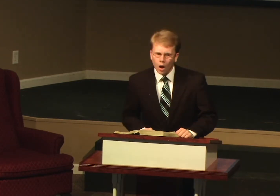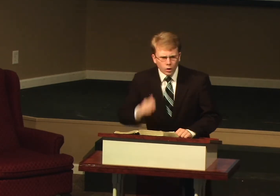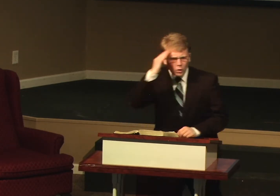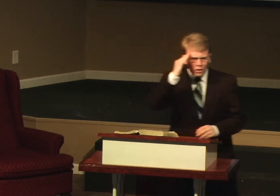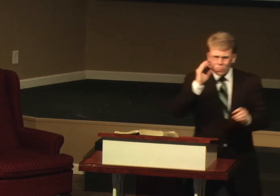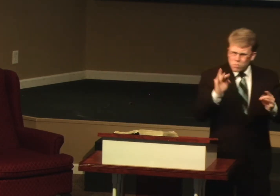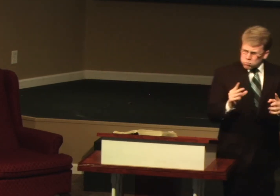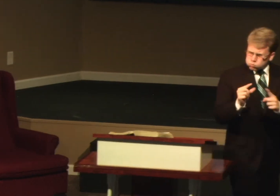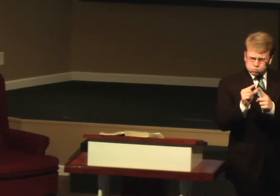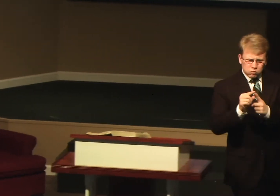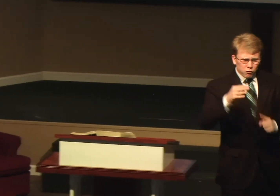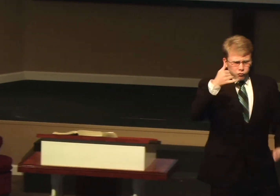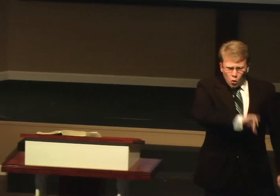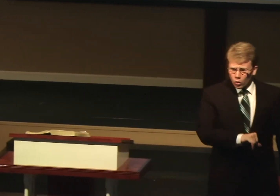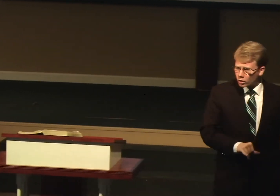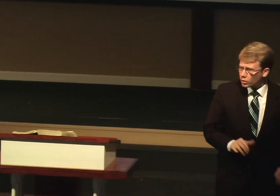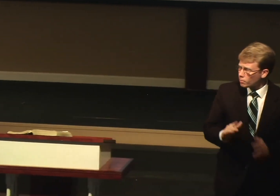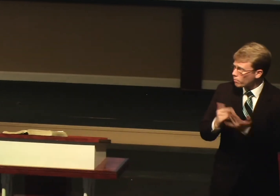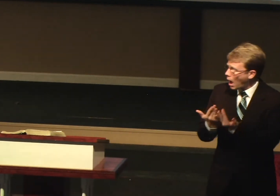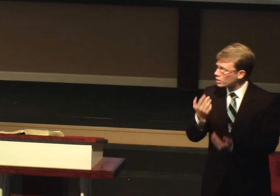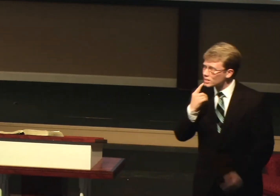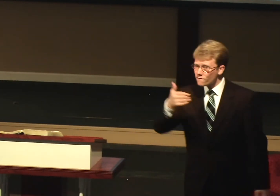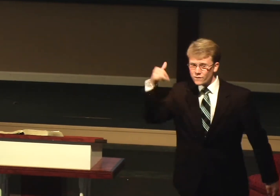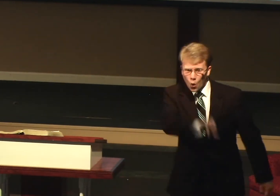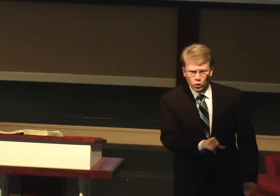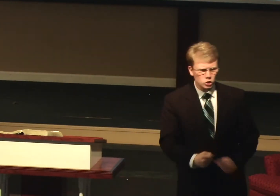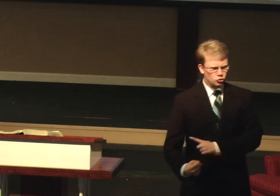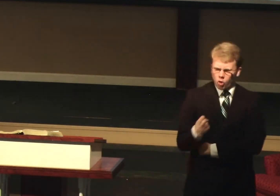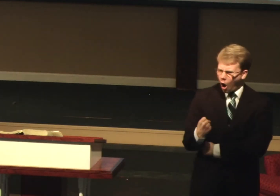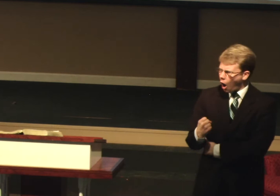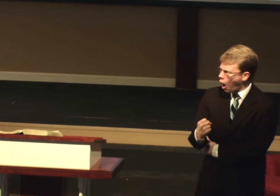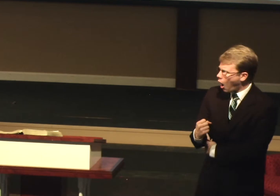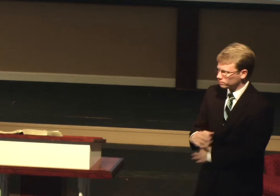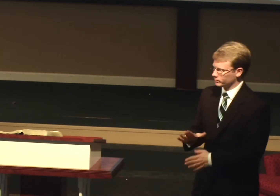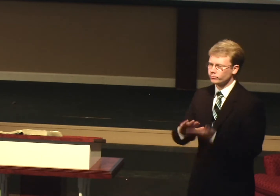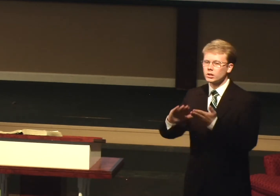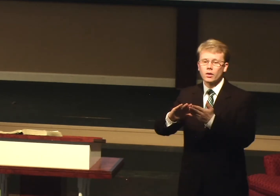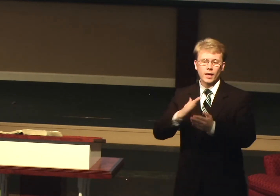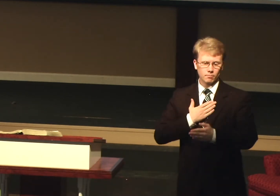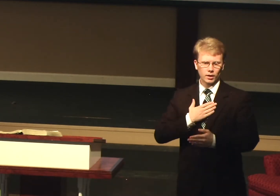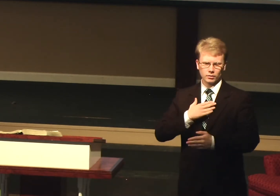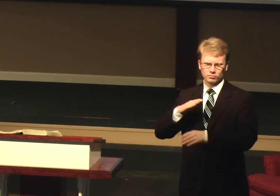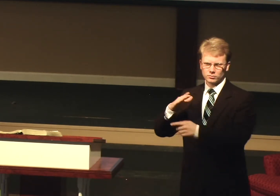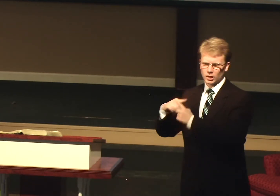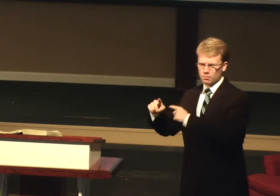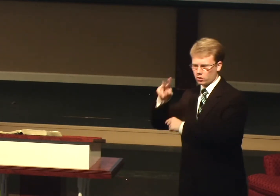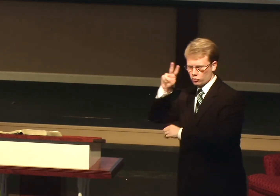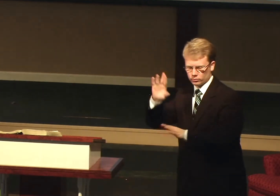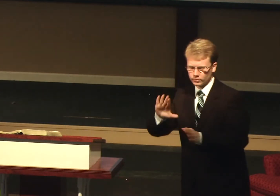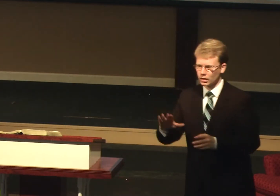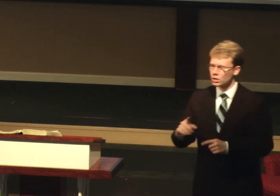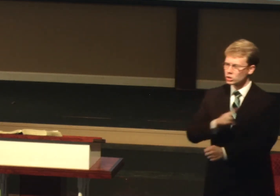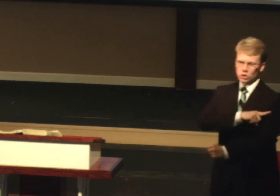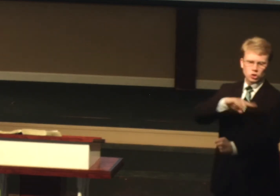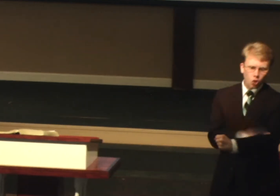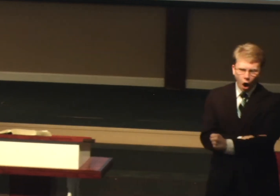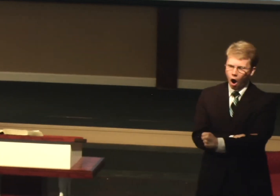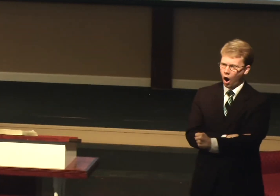man. You know the word fool? The word foolish shows up all the time. I'm sorry, it's